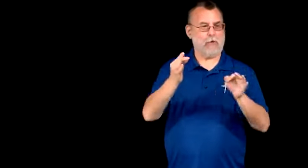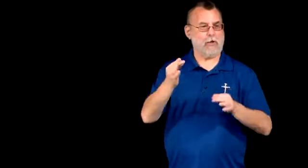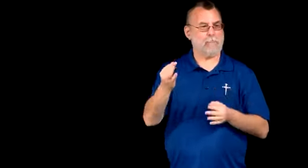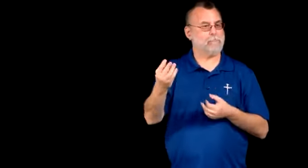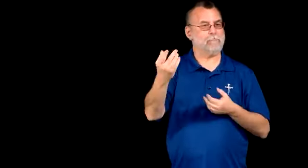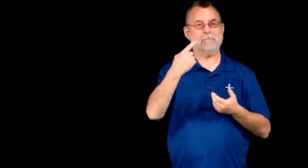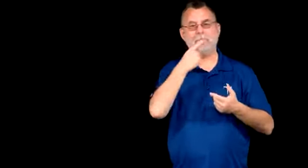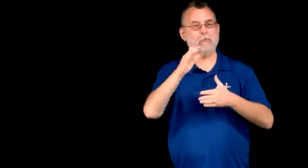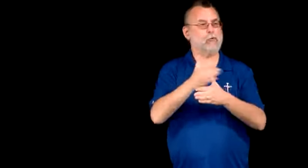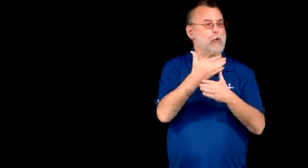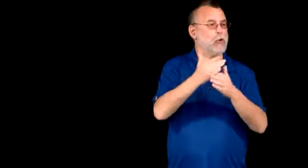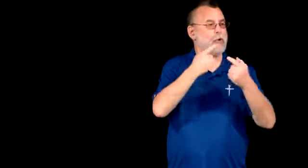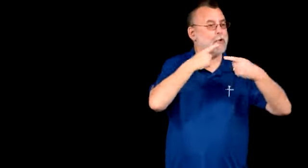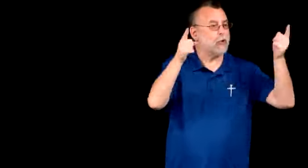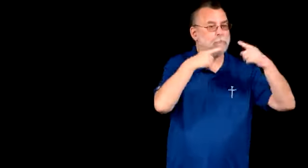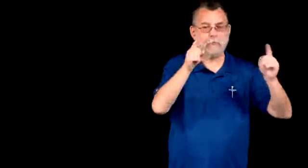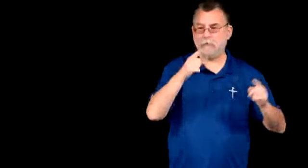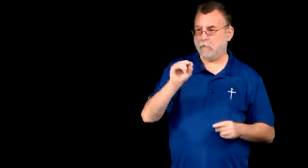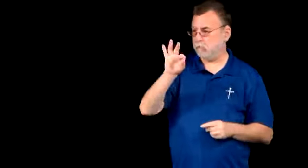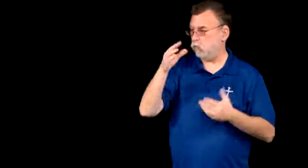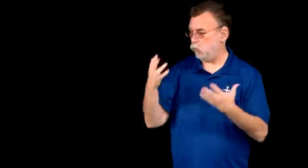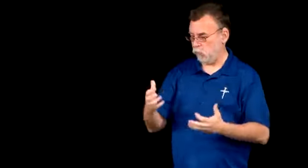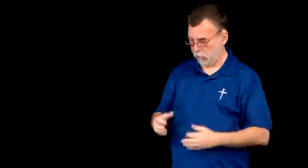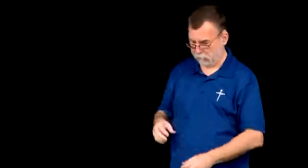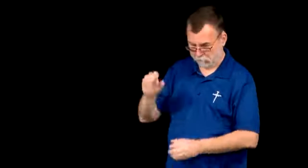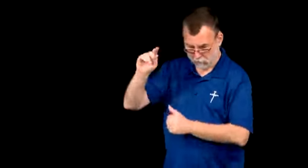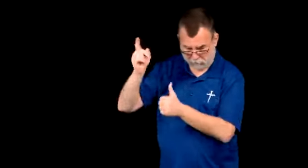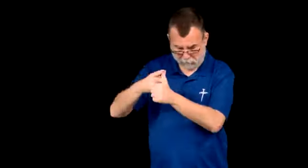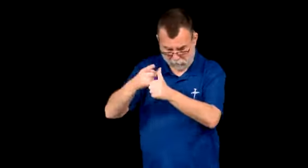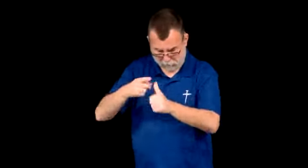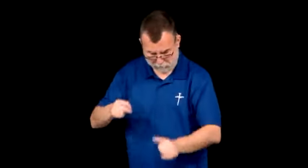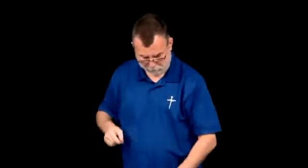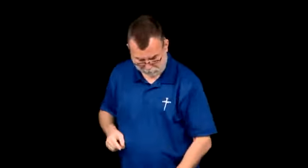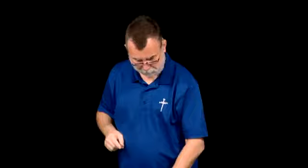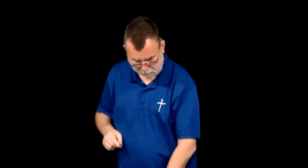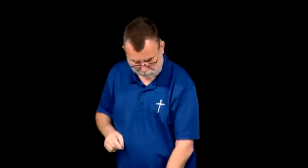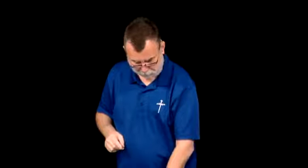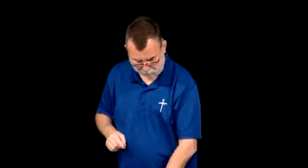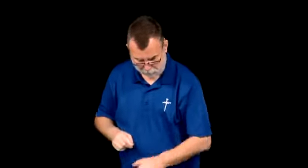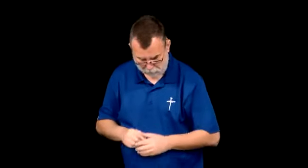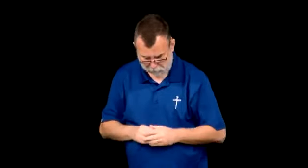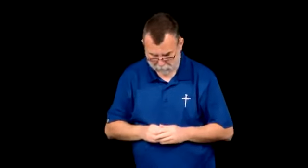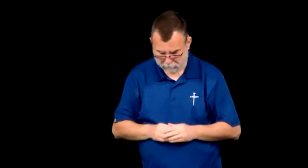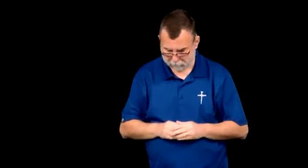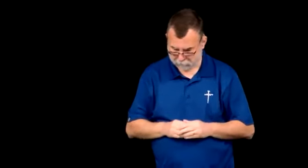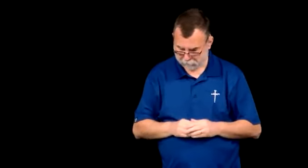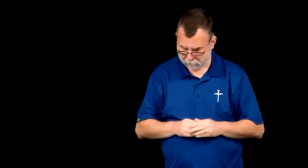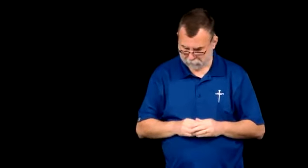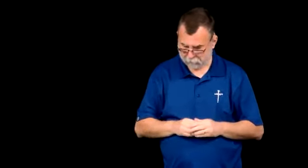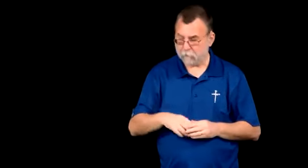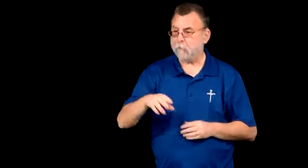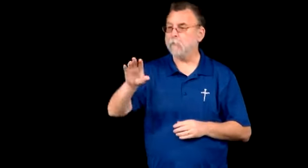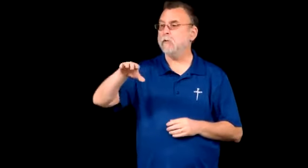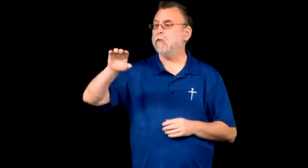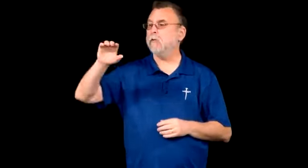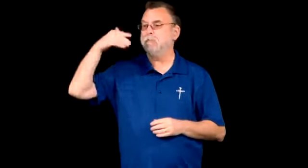while it is my church, we do have a lot of guest speakers to come and share different things. So I'm going to have some announcements today regarding